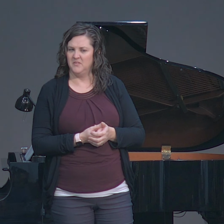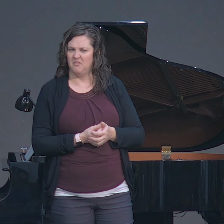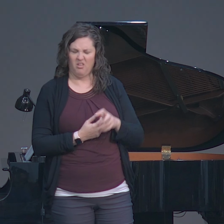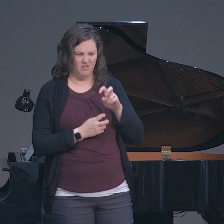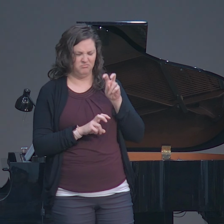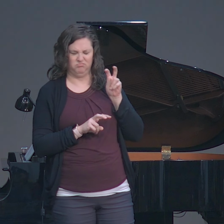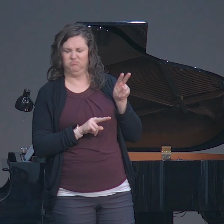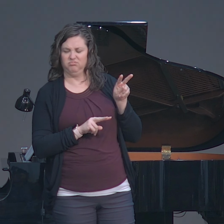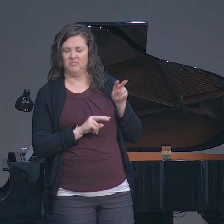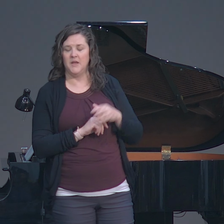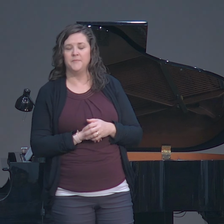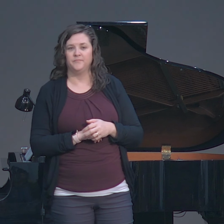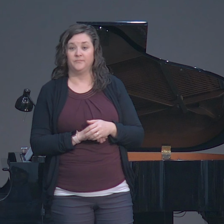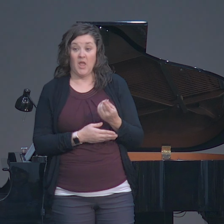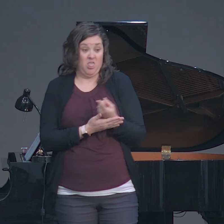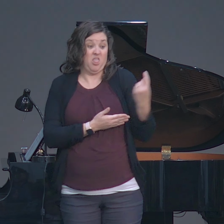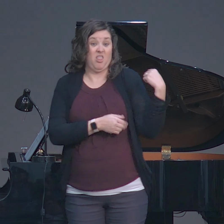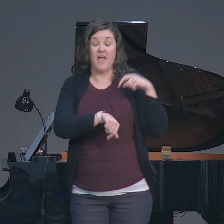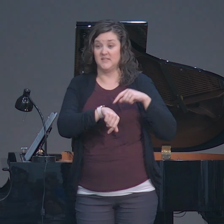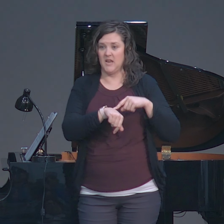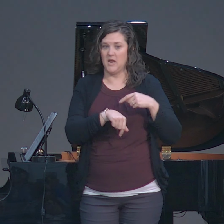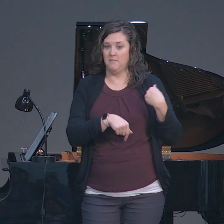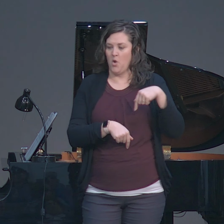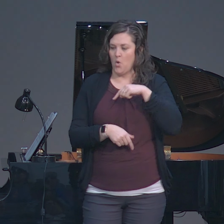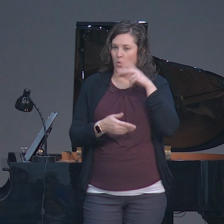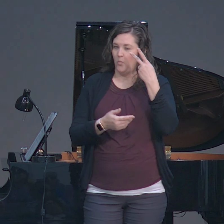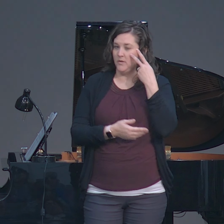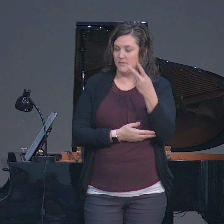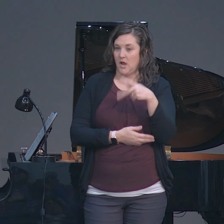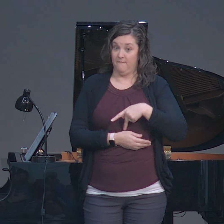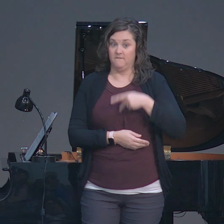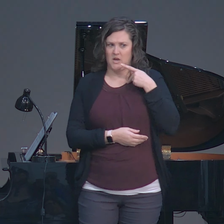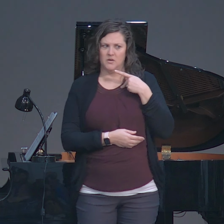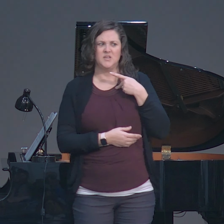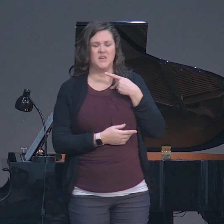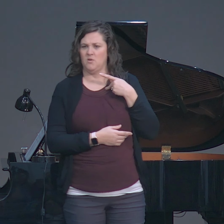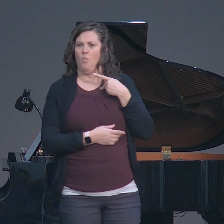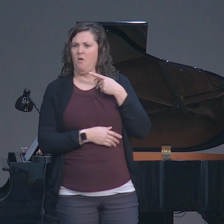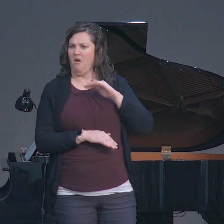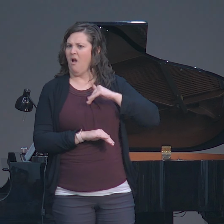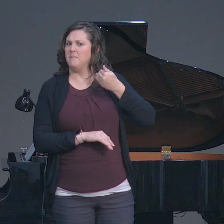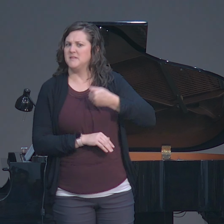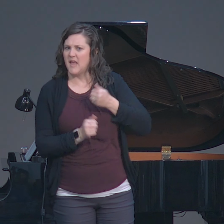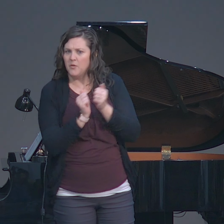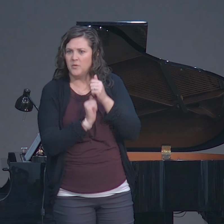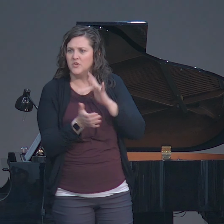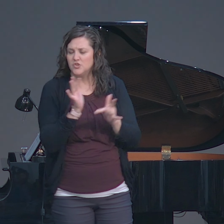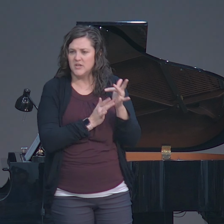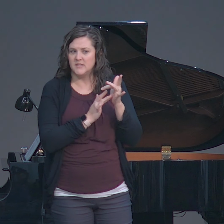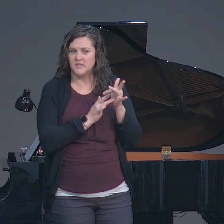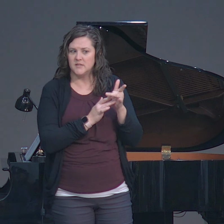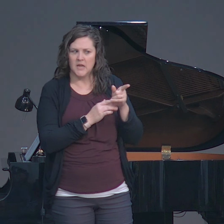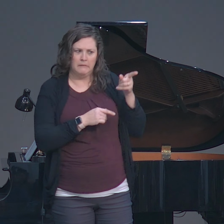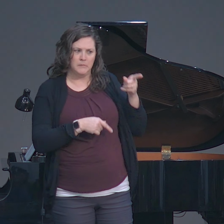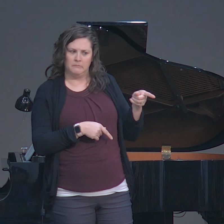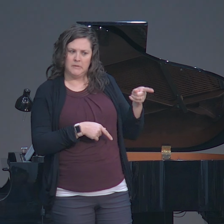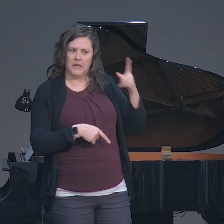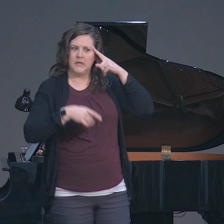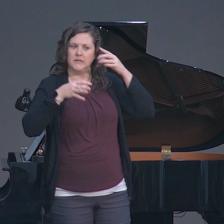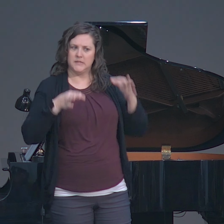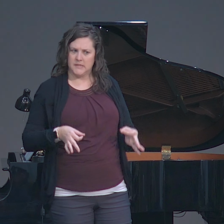And finally, last time we were in Matthew, some Pharisees were dismayed with Jesus over his choice of